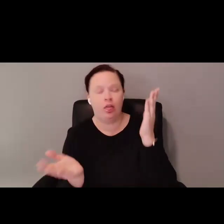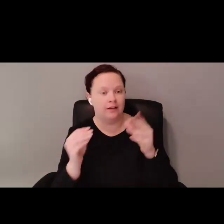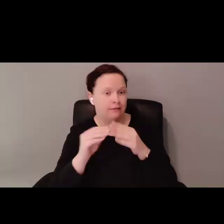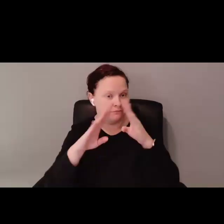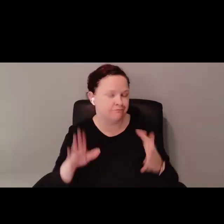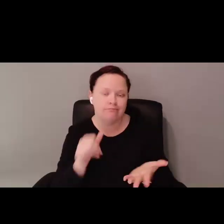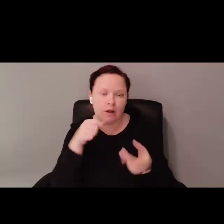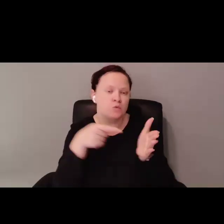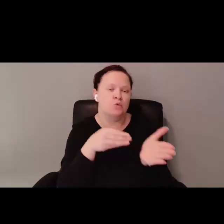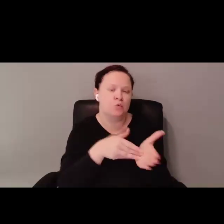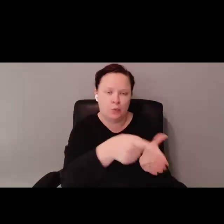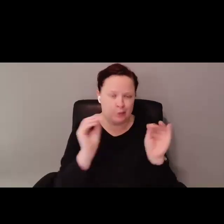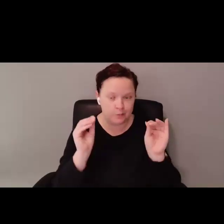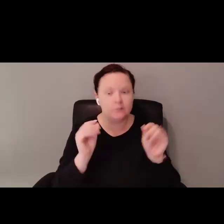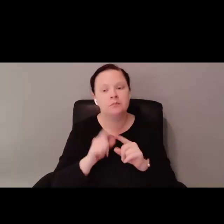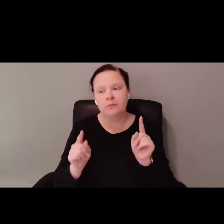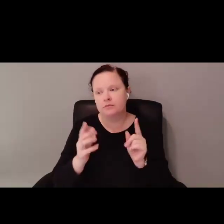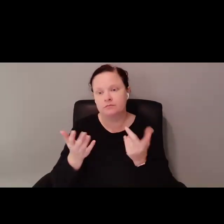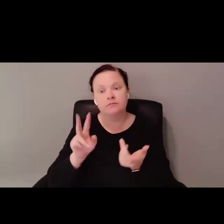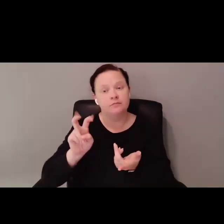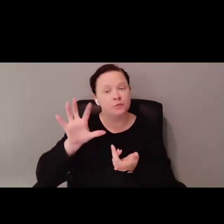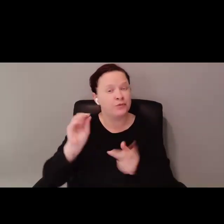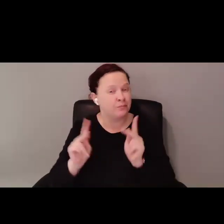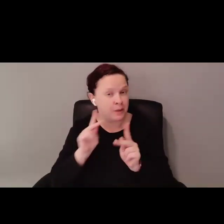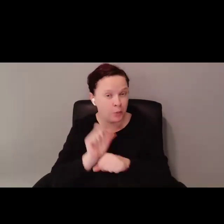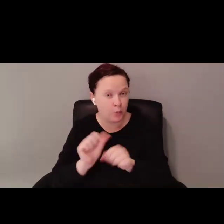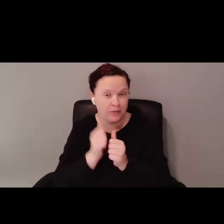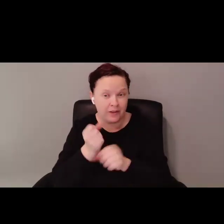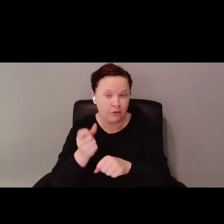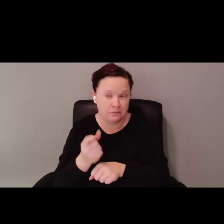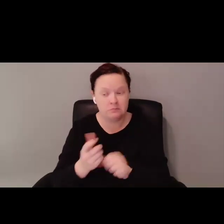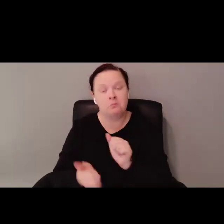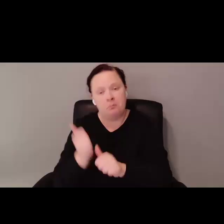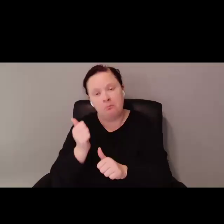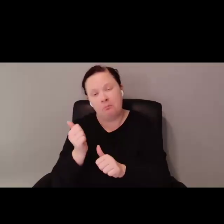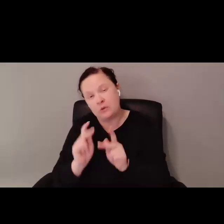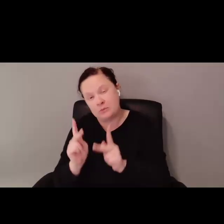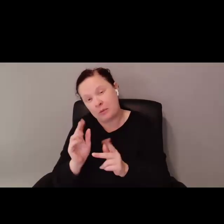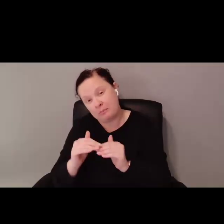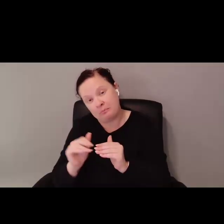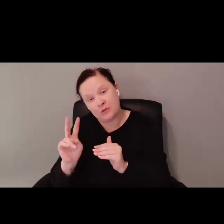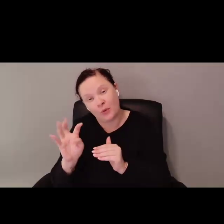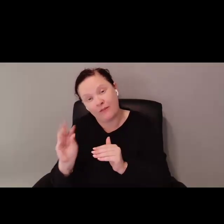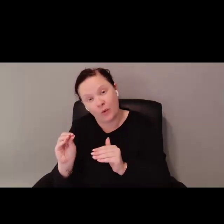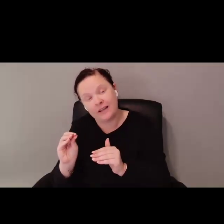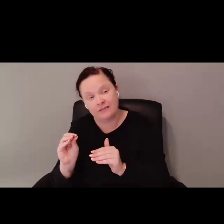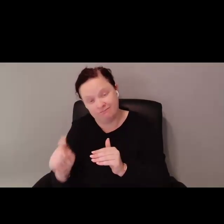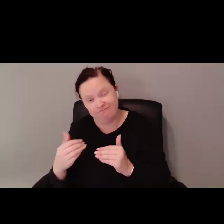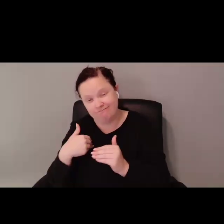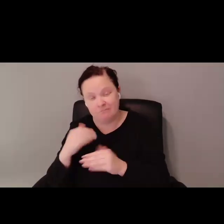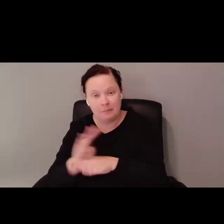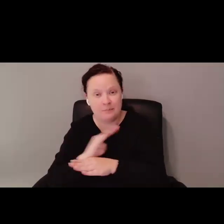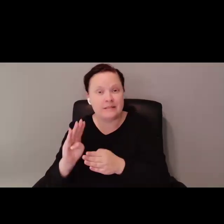in many cases of the 250 people I work with a year, probably 240, I would recommend that